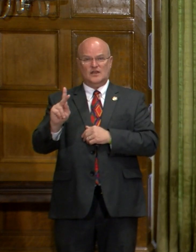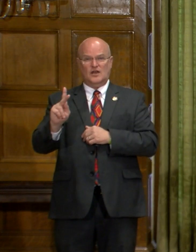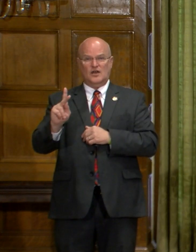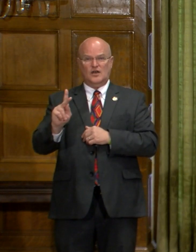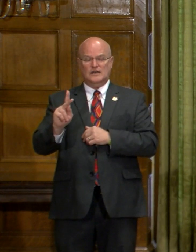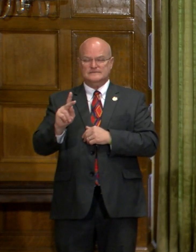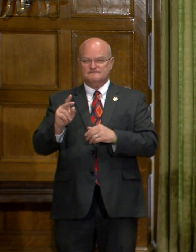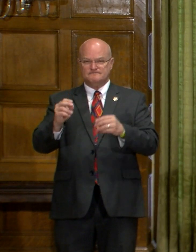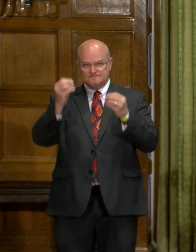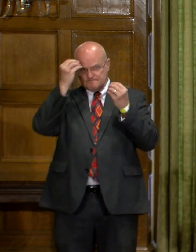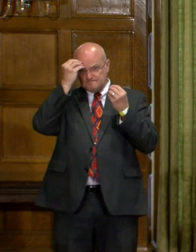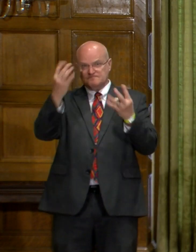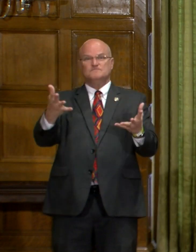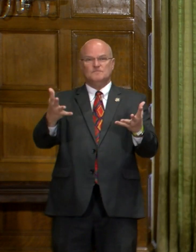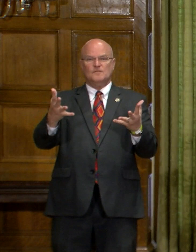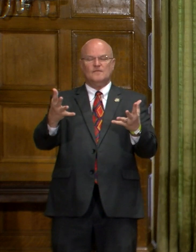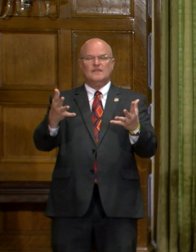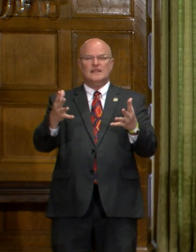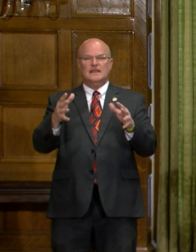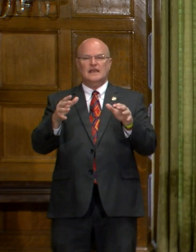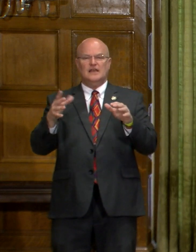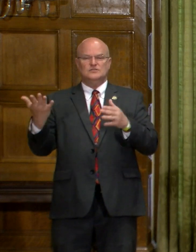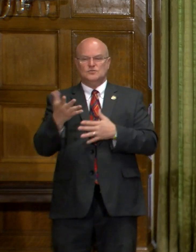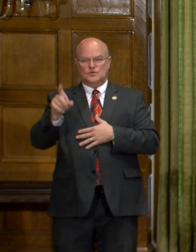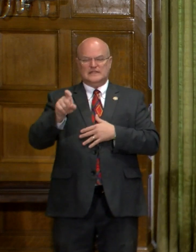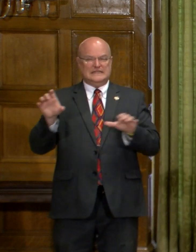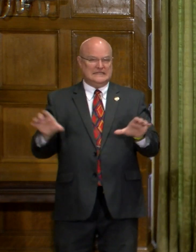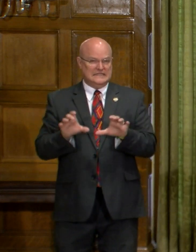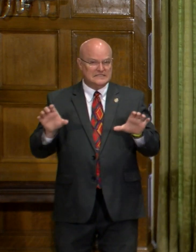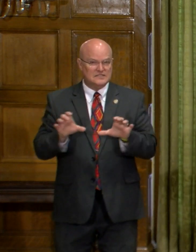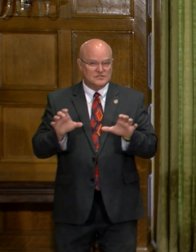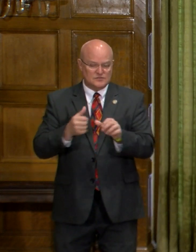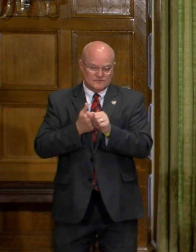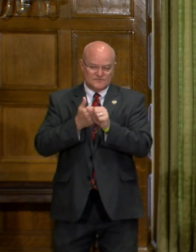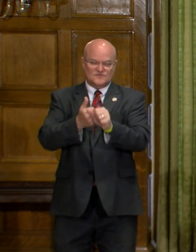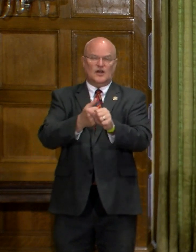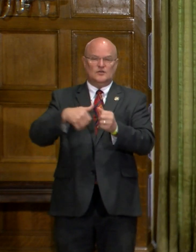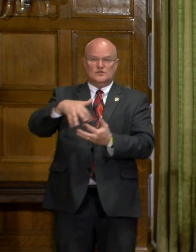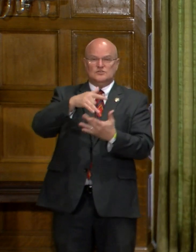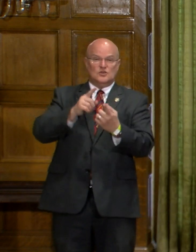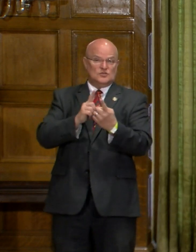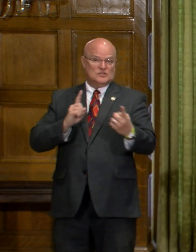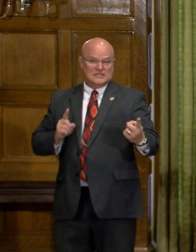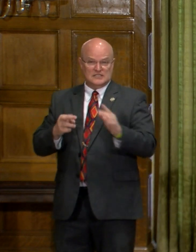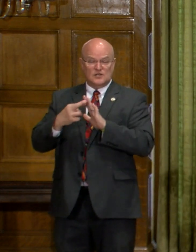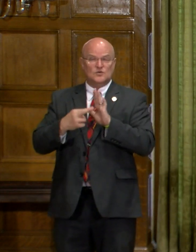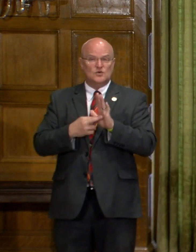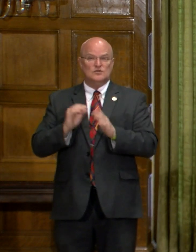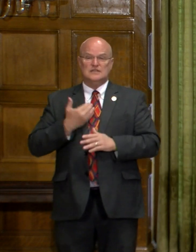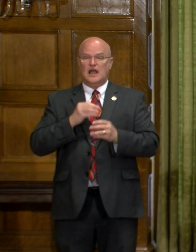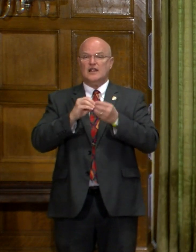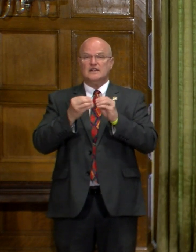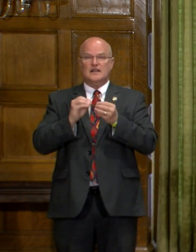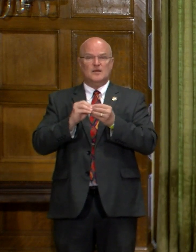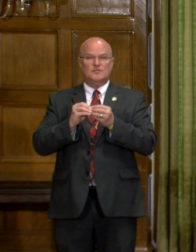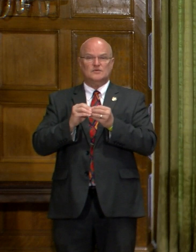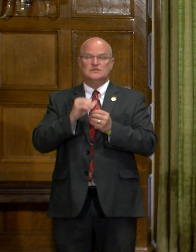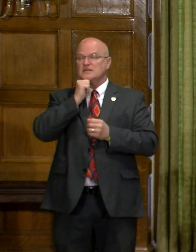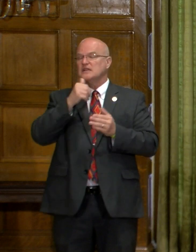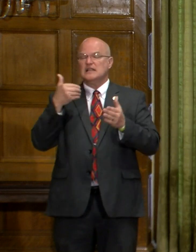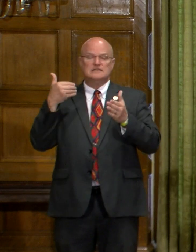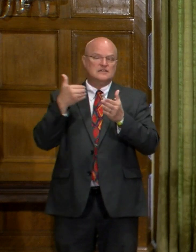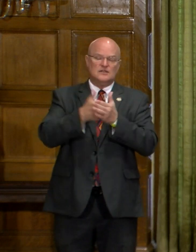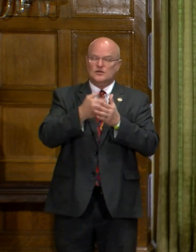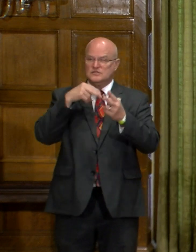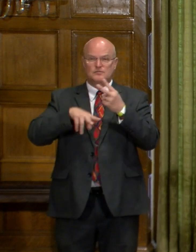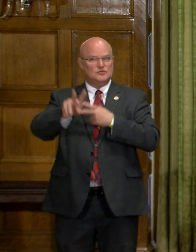being disciplined, taking the measures that they need to in social distancing, our numbers are not anywhere close